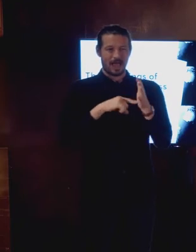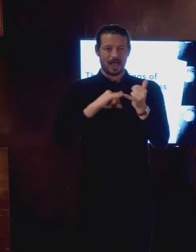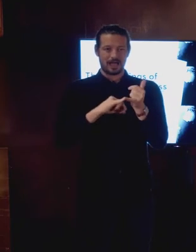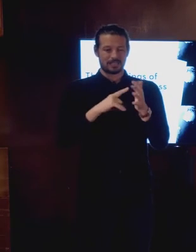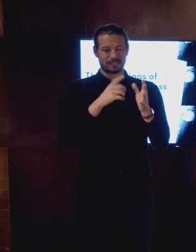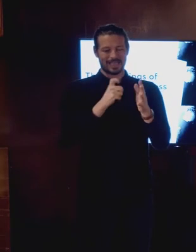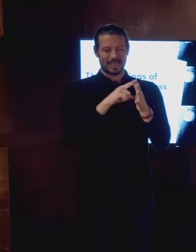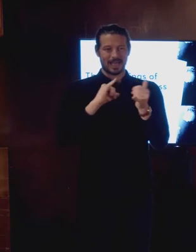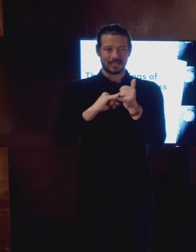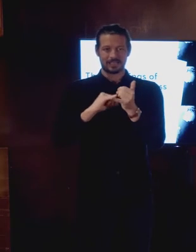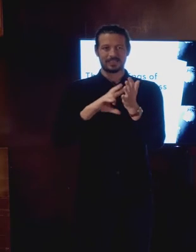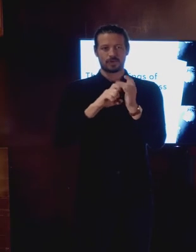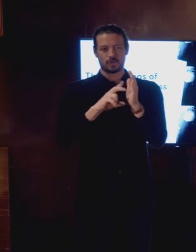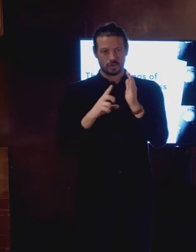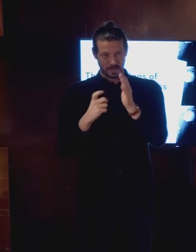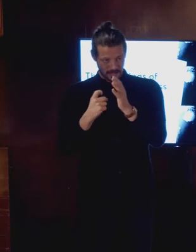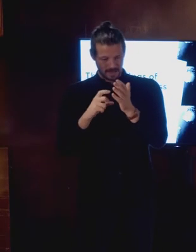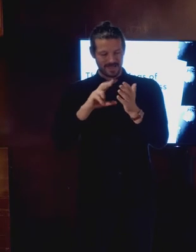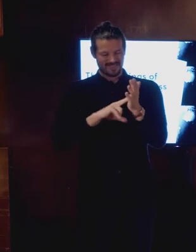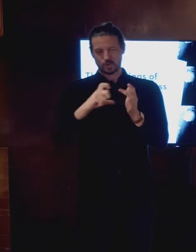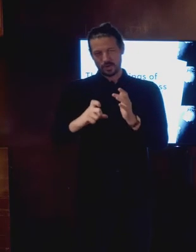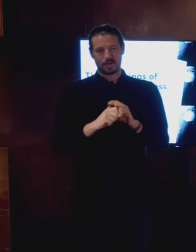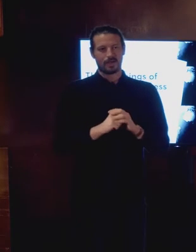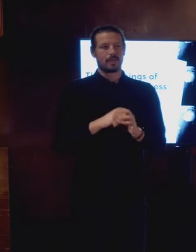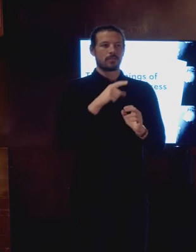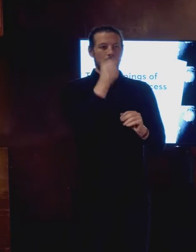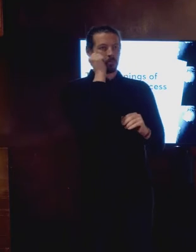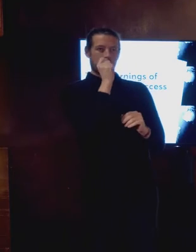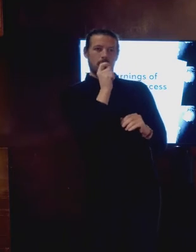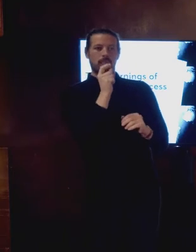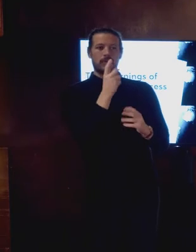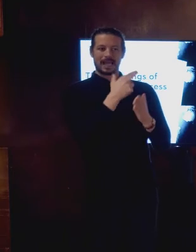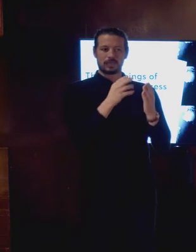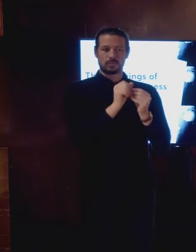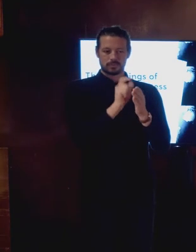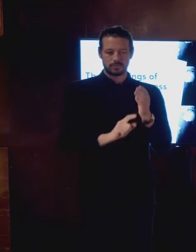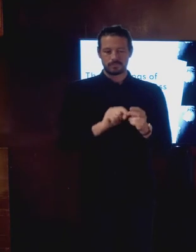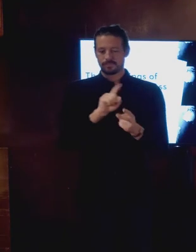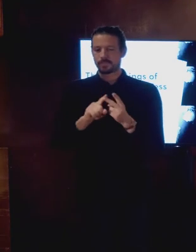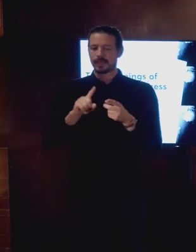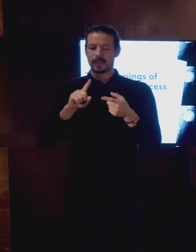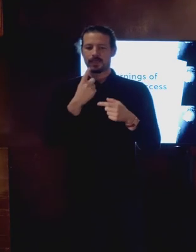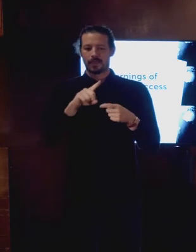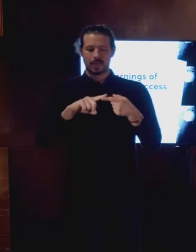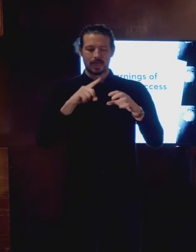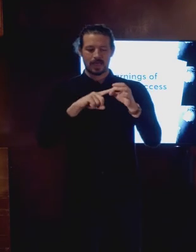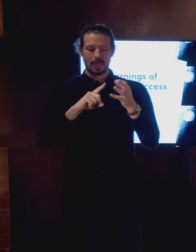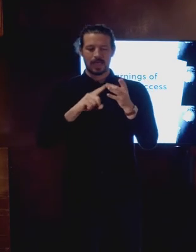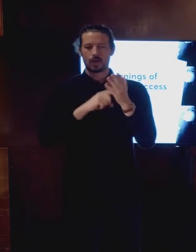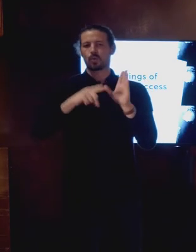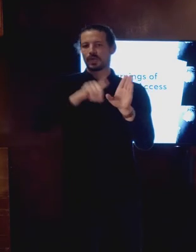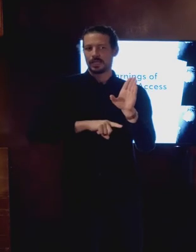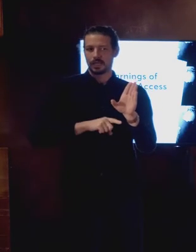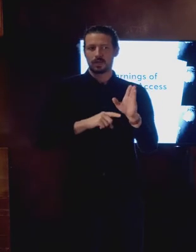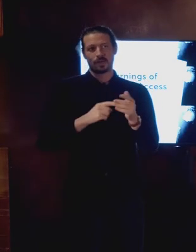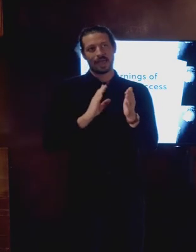Victoria who would know artists with a disability. The Equity now has a performer with disability committee, so you could talk to